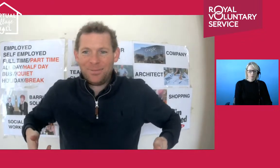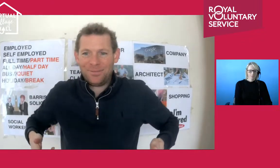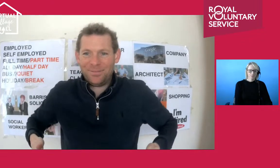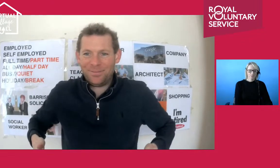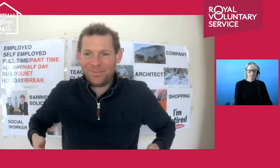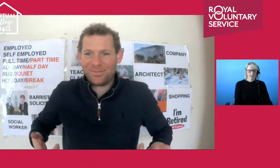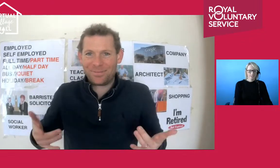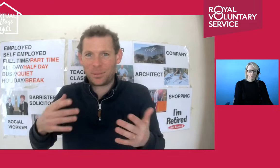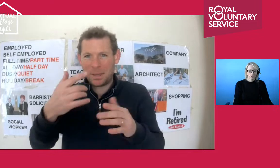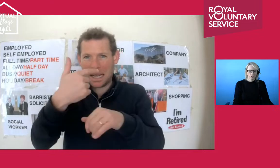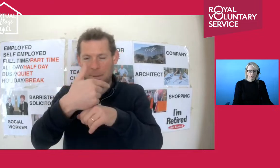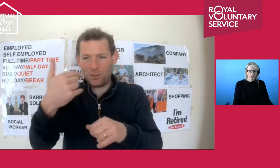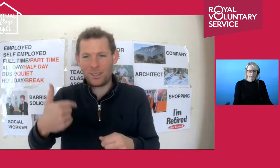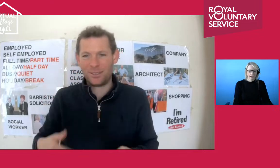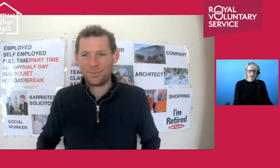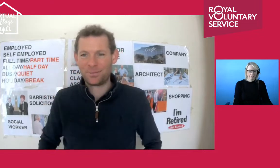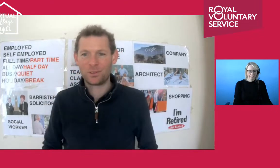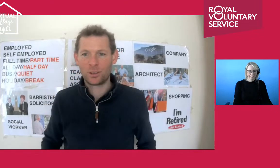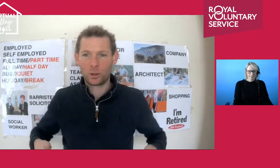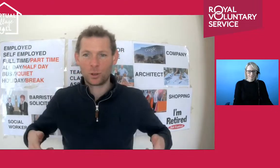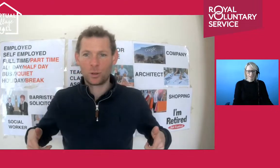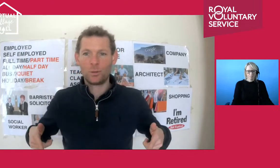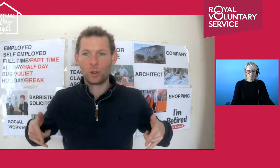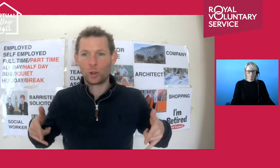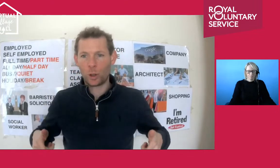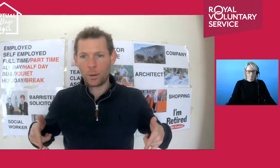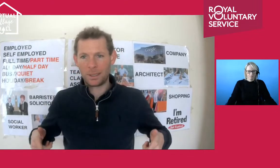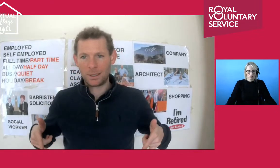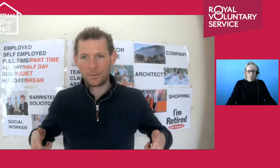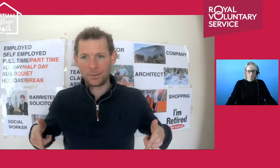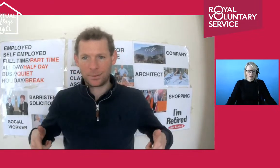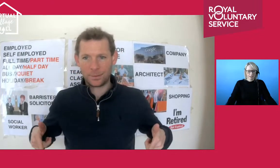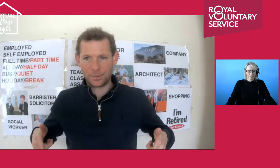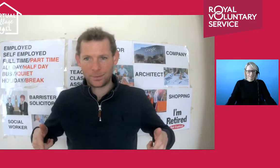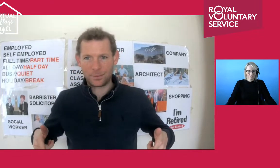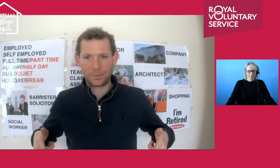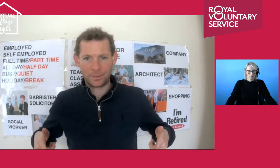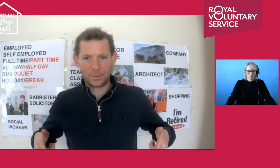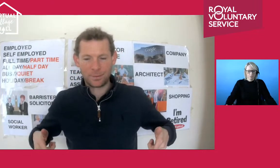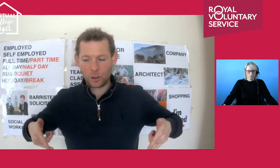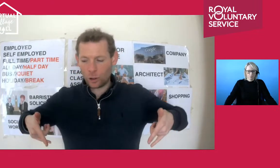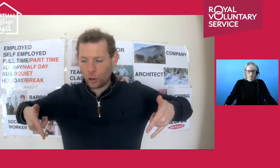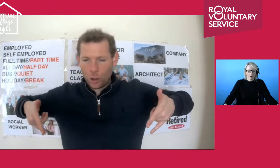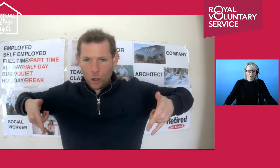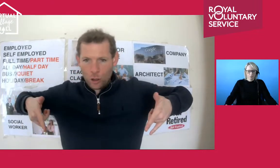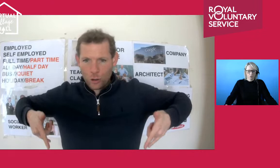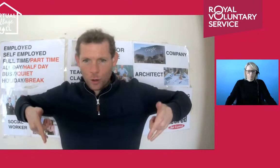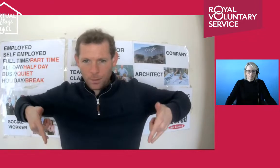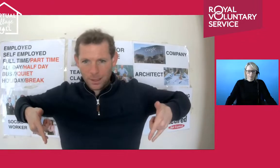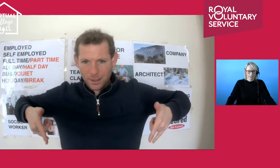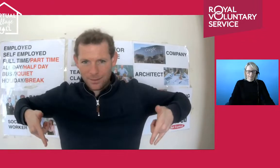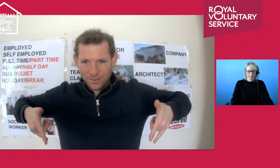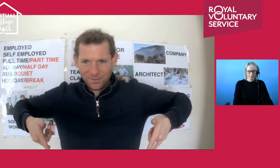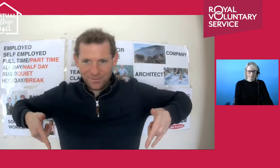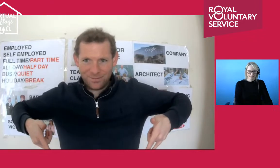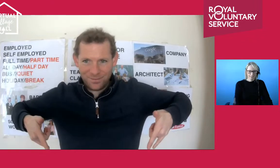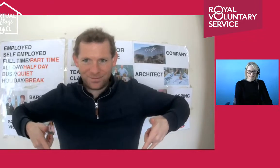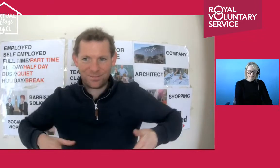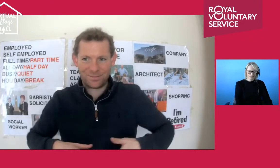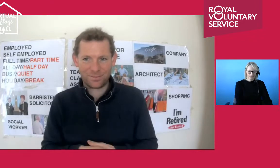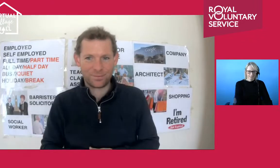That's showing that you're carrying two bags, or you're carrying your shopping